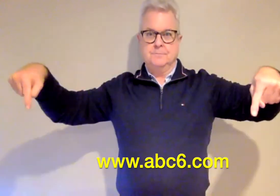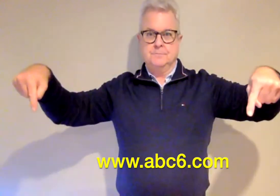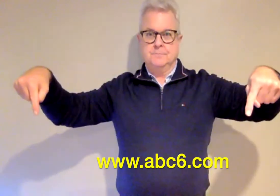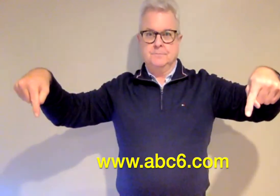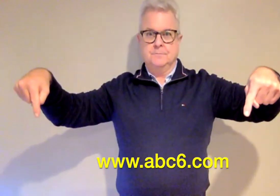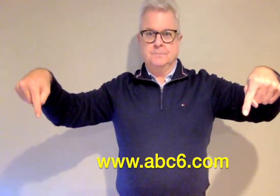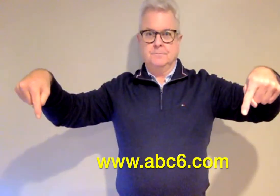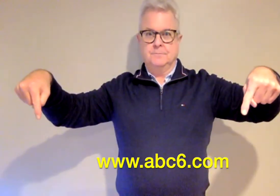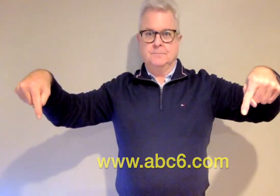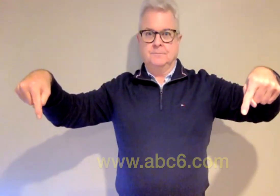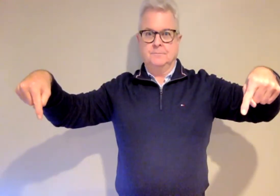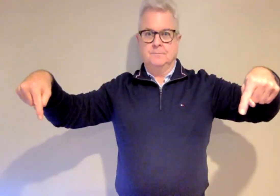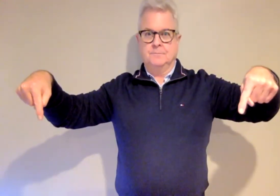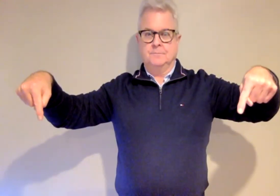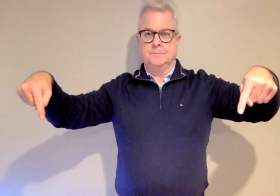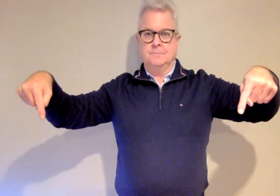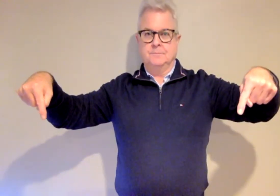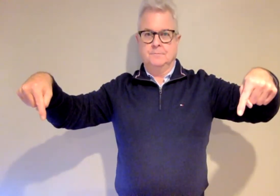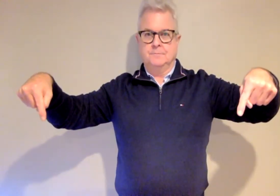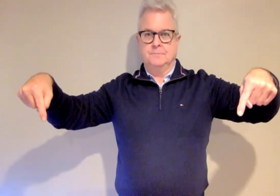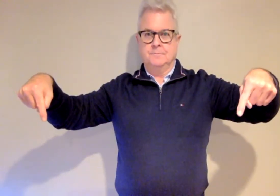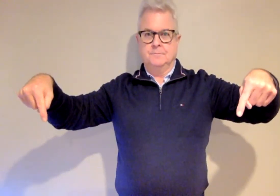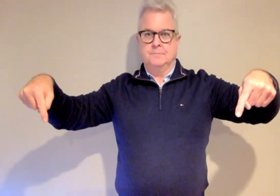So for the first one, their link is as follows.